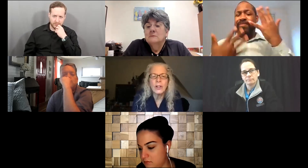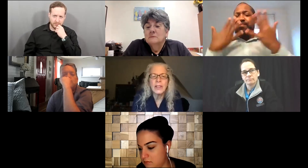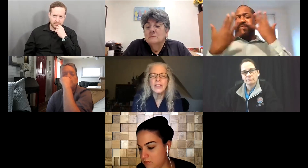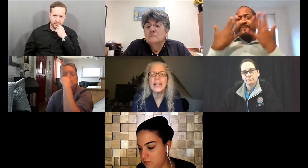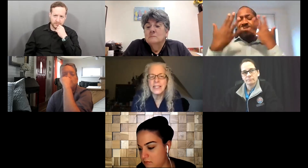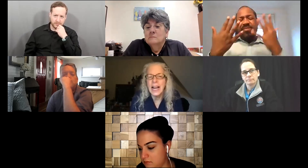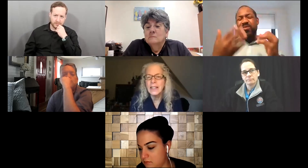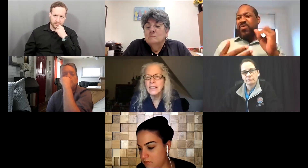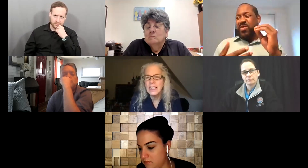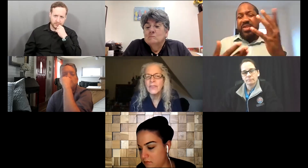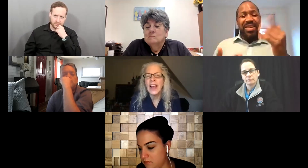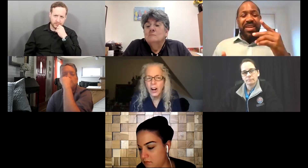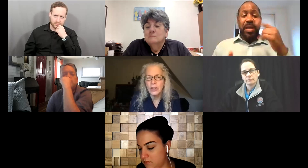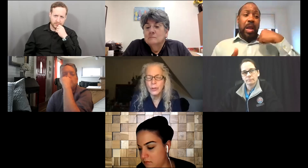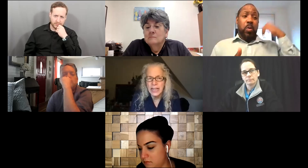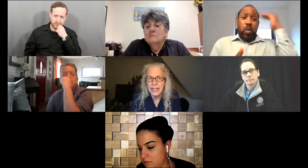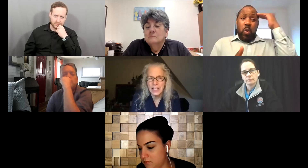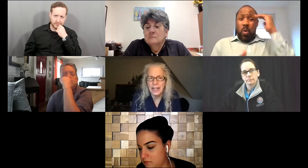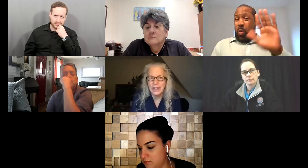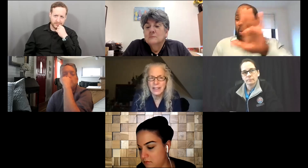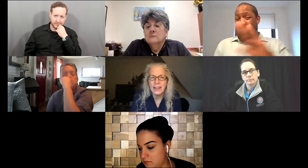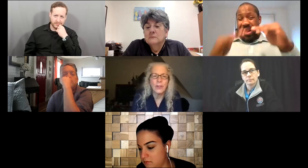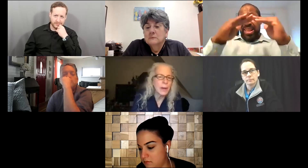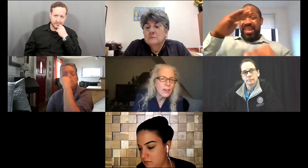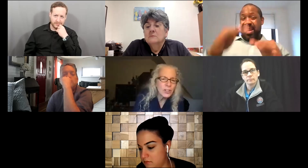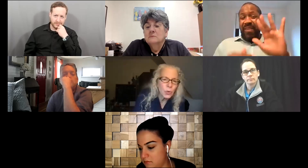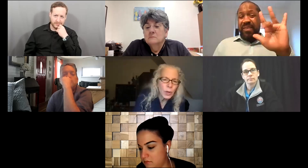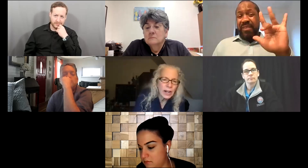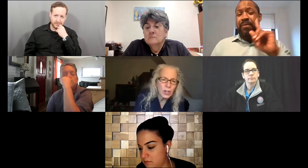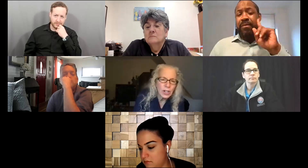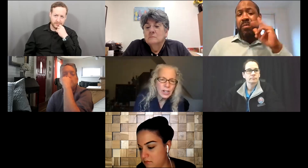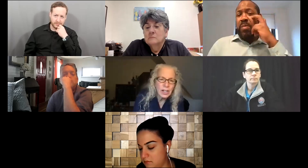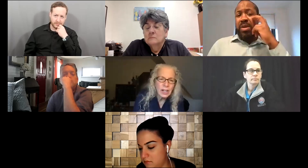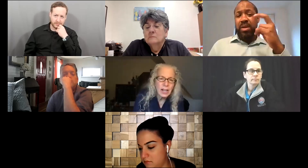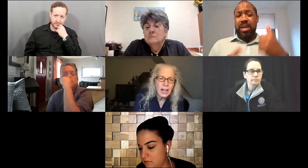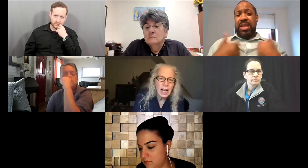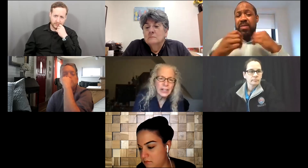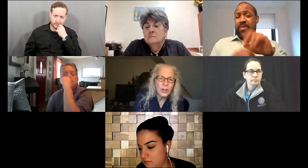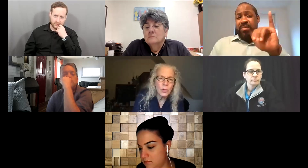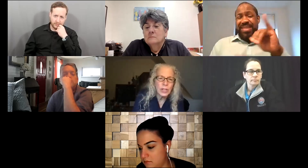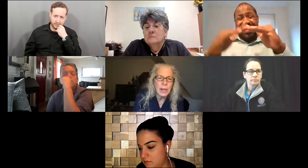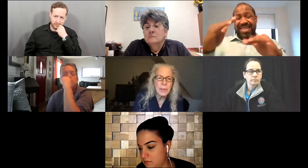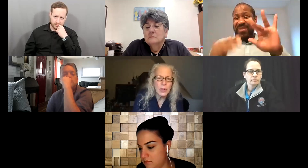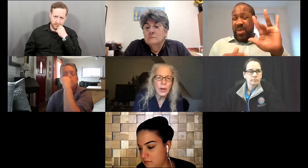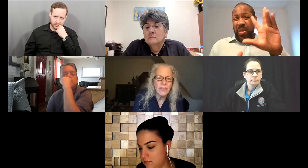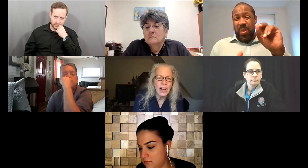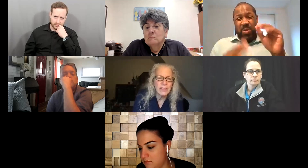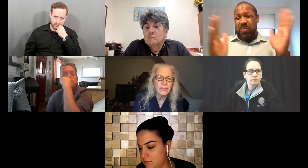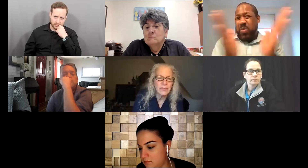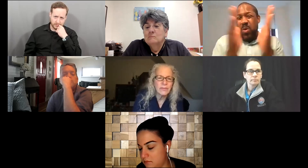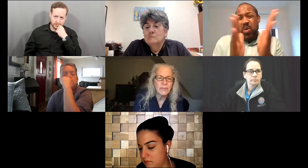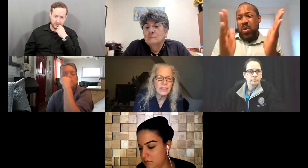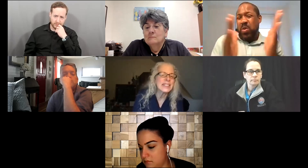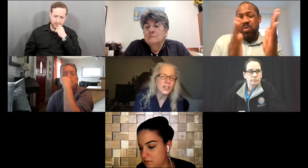never, they're in denial if they are losing their sight. They're embarrassed or whatever. I know only maybe